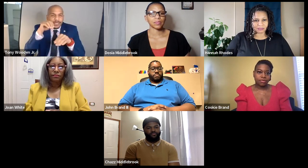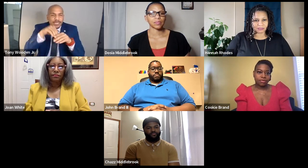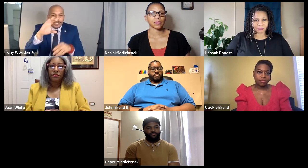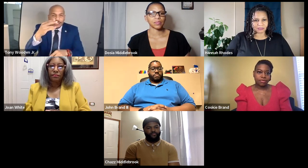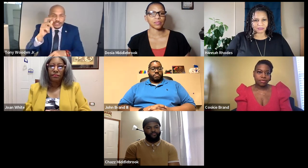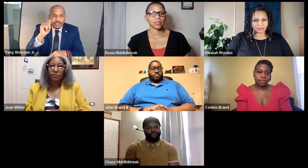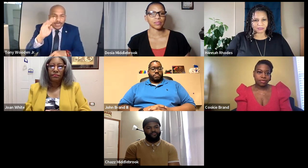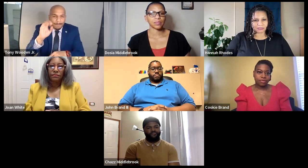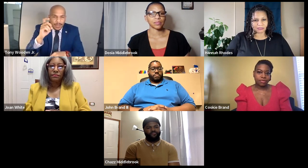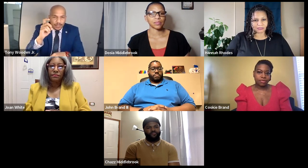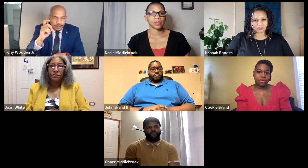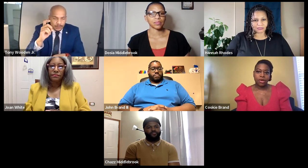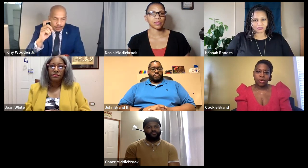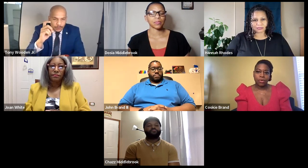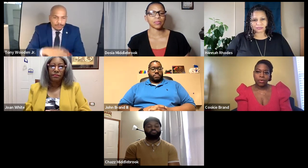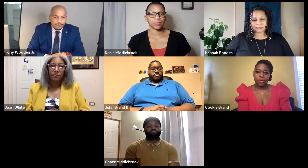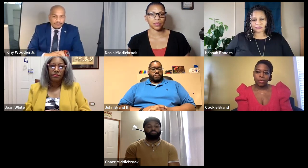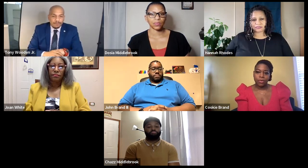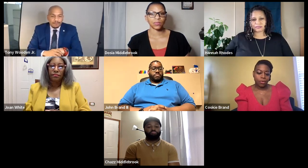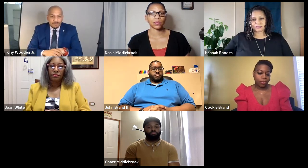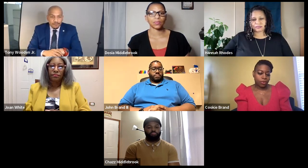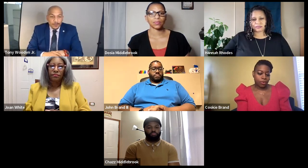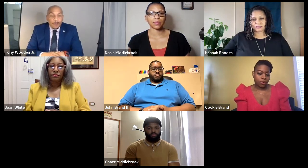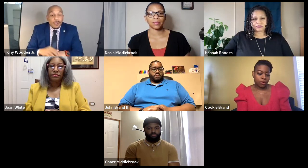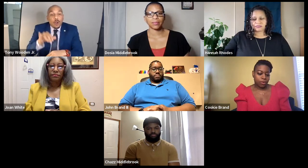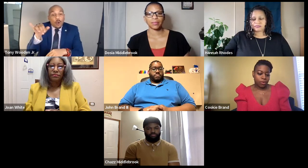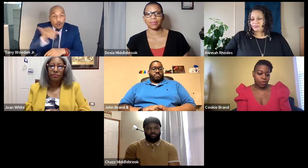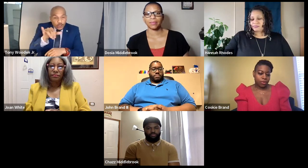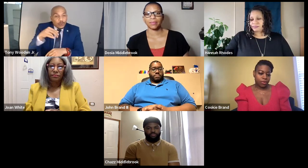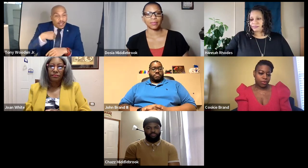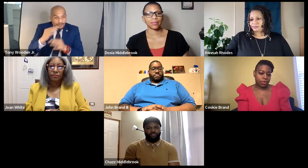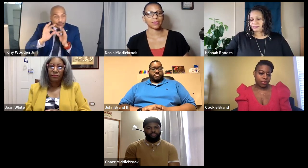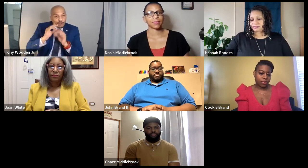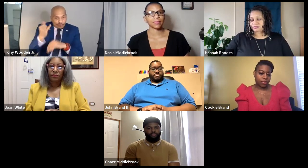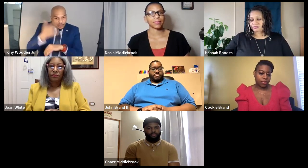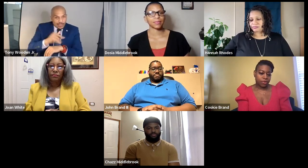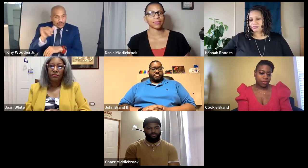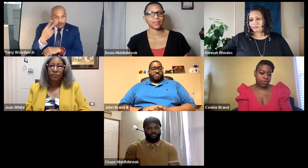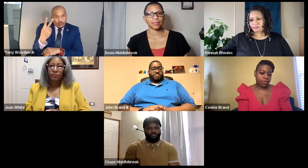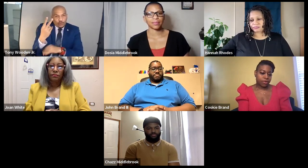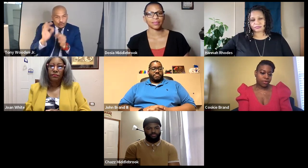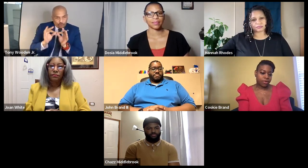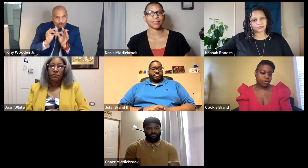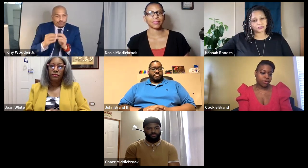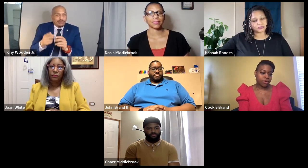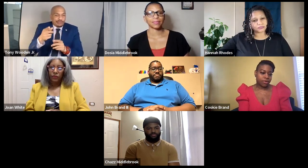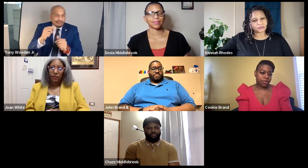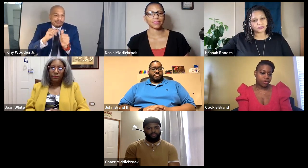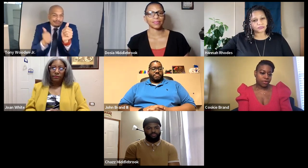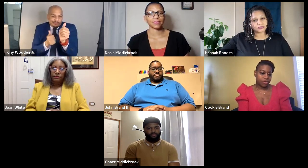caption link. The link is going to be put in the chat box for you to access it quickly and easily. We also have sign language interpreters